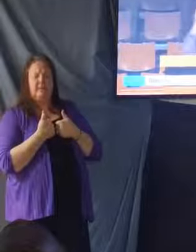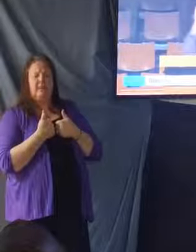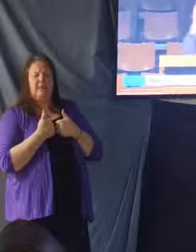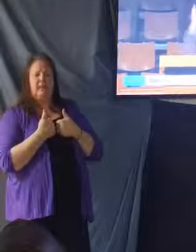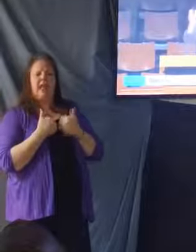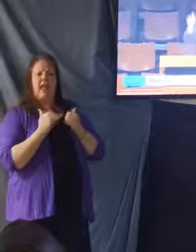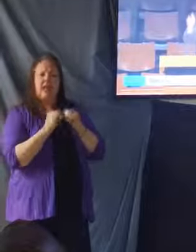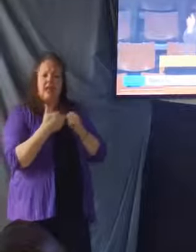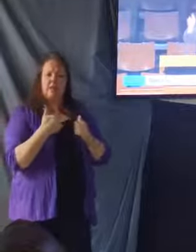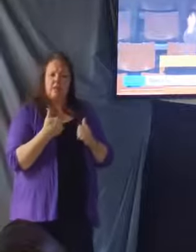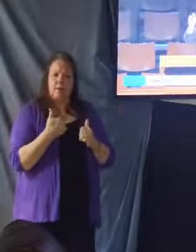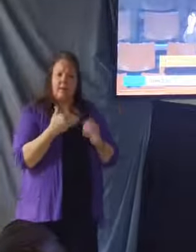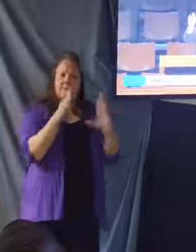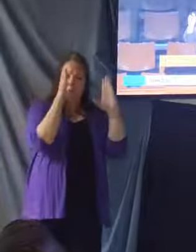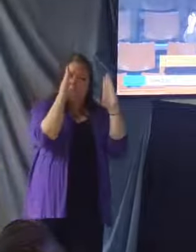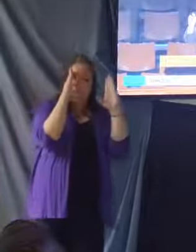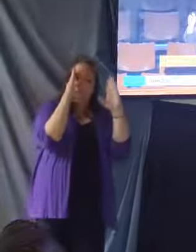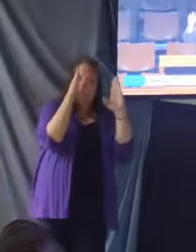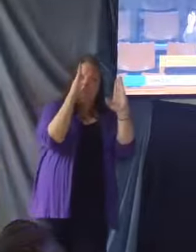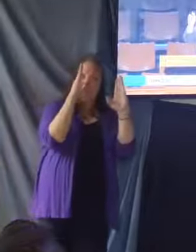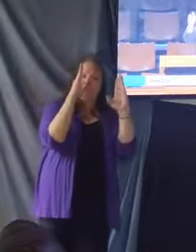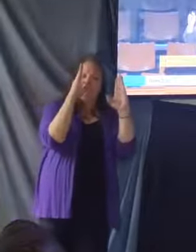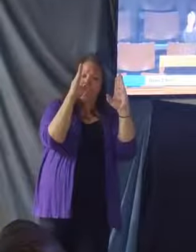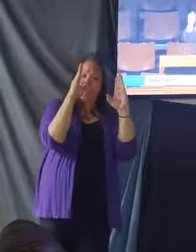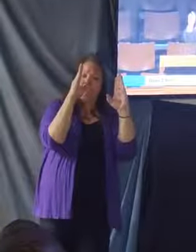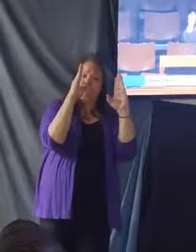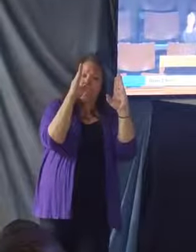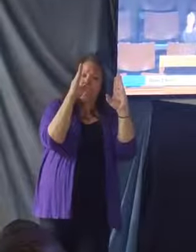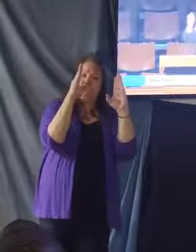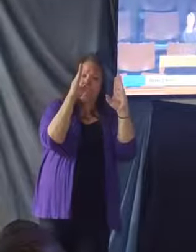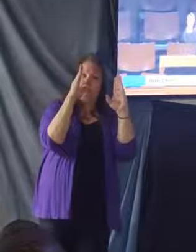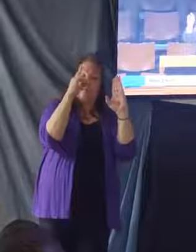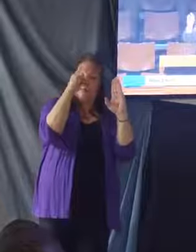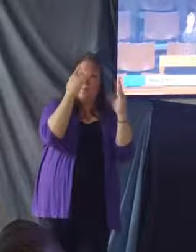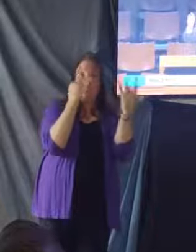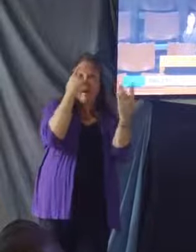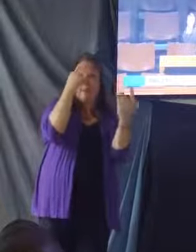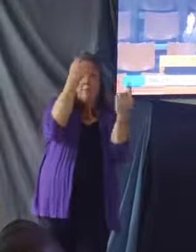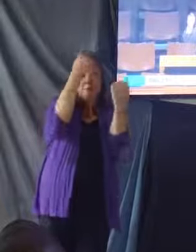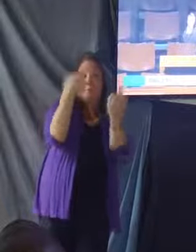And how to have our focus on the second coming.